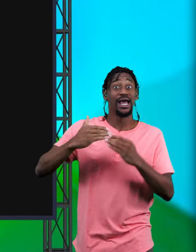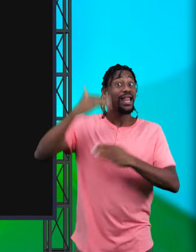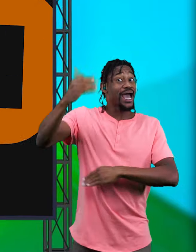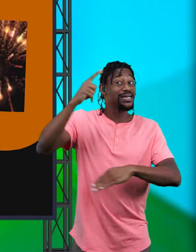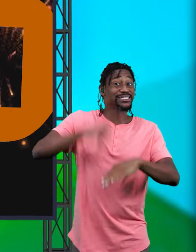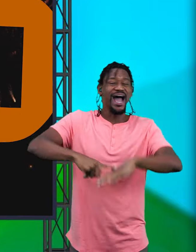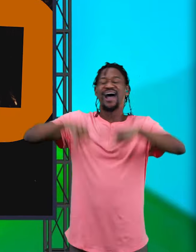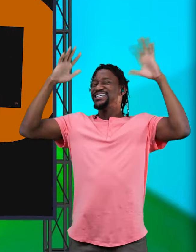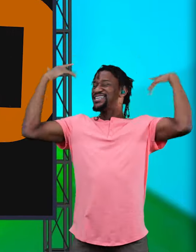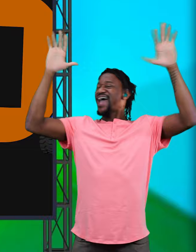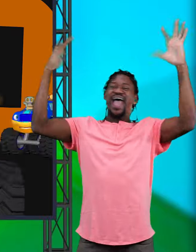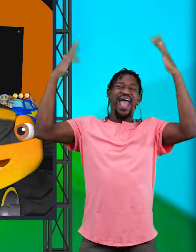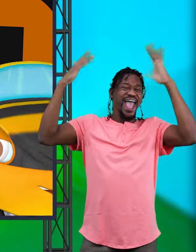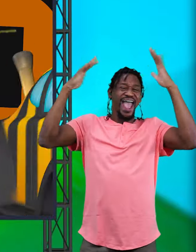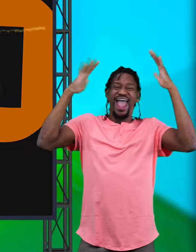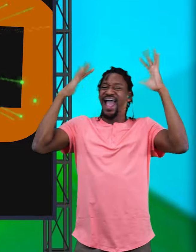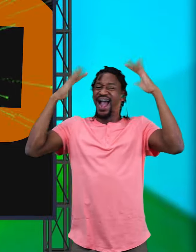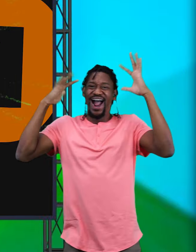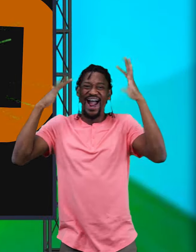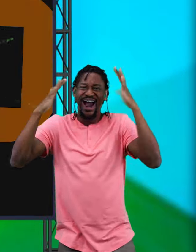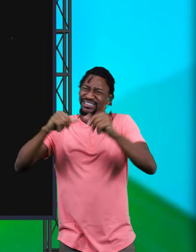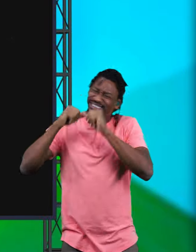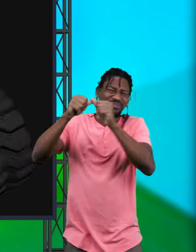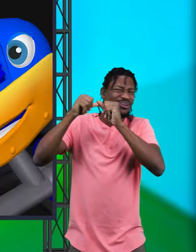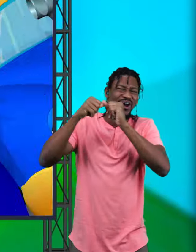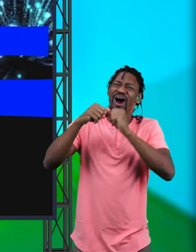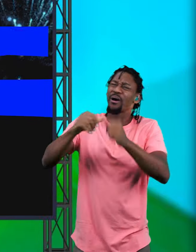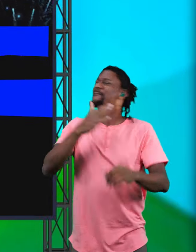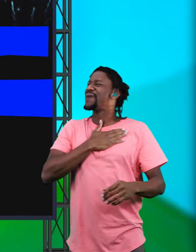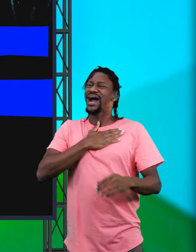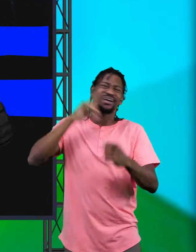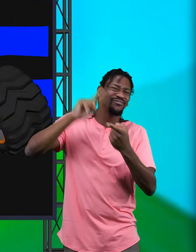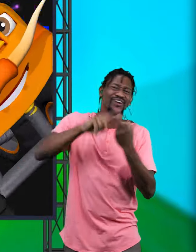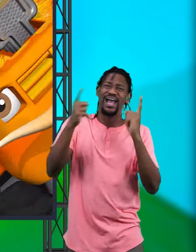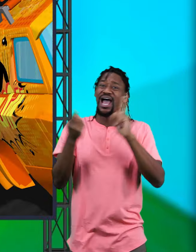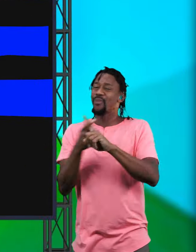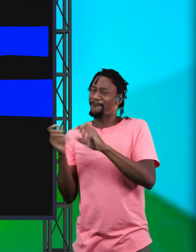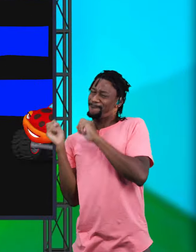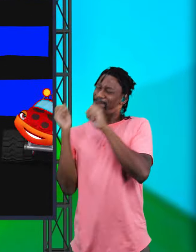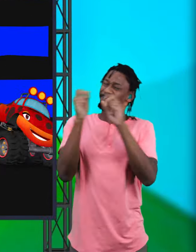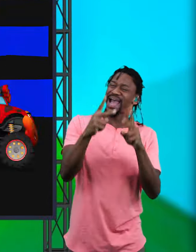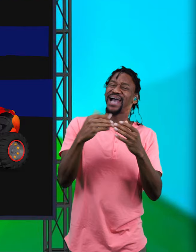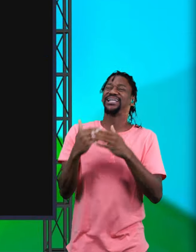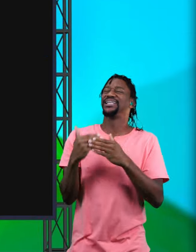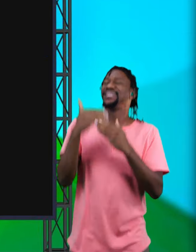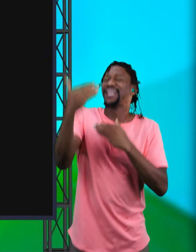Woohoo! Hooray! Yeah. Keep on trucking, my friends! Yeah! We'll be back another day!